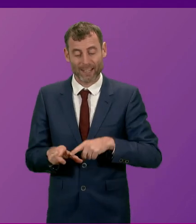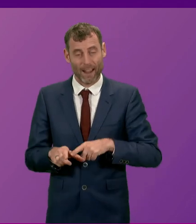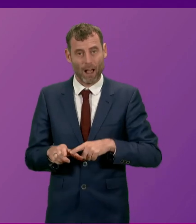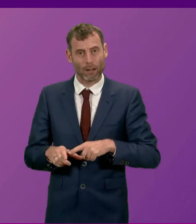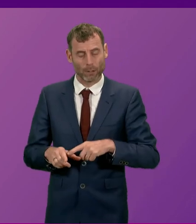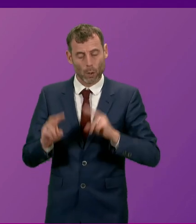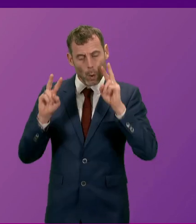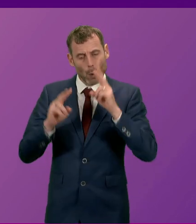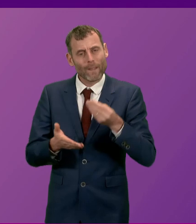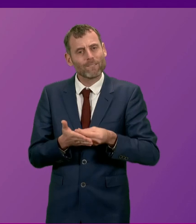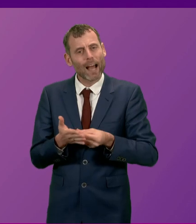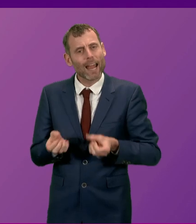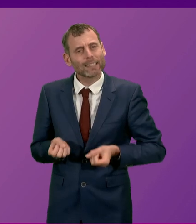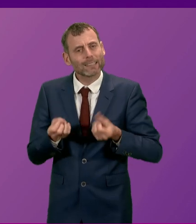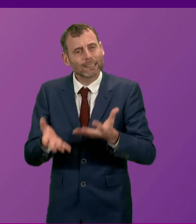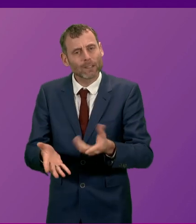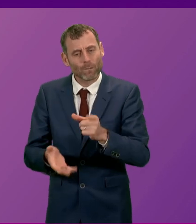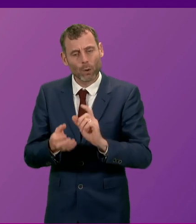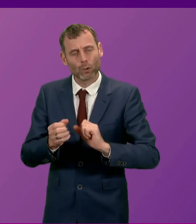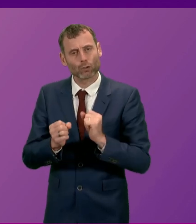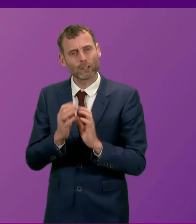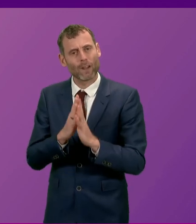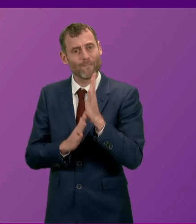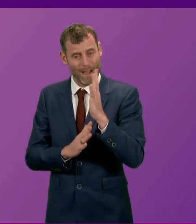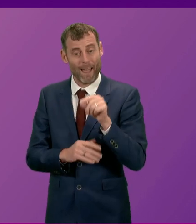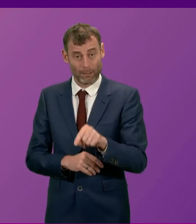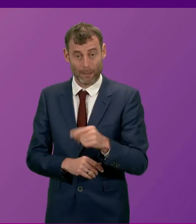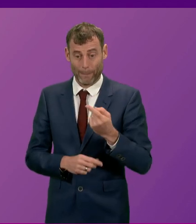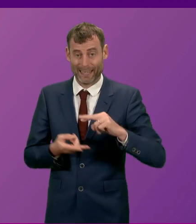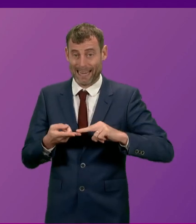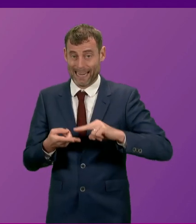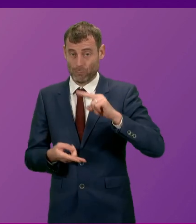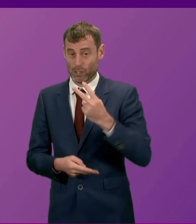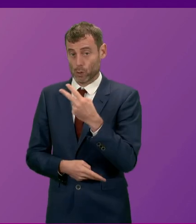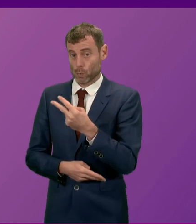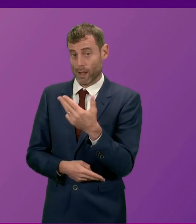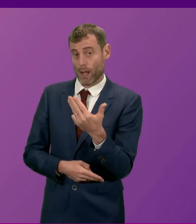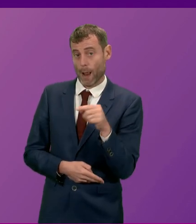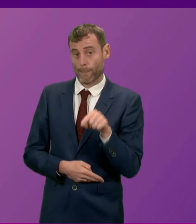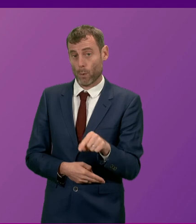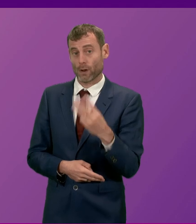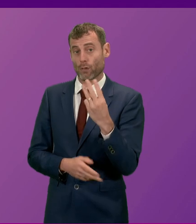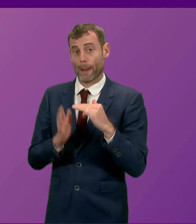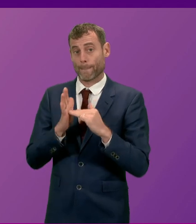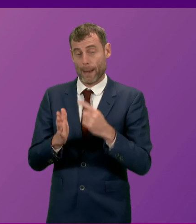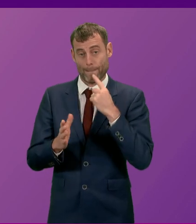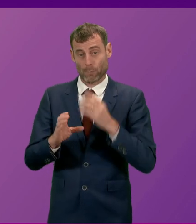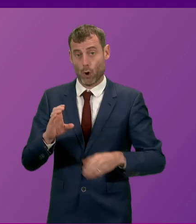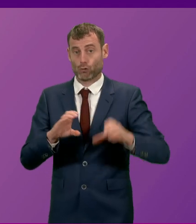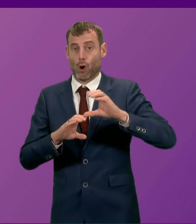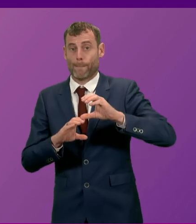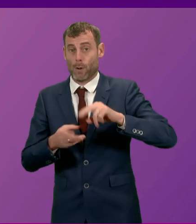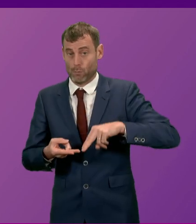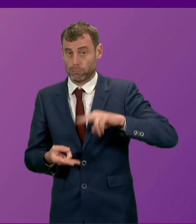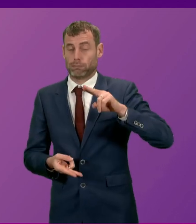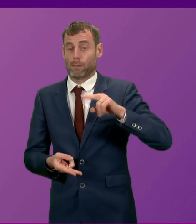overall increase in the Scottish Fire and Rescue Service budget of £29.3 million, which is really